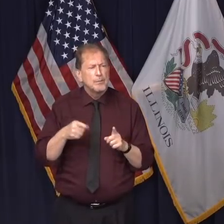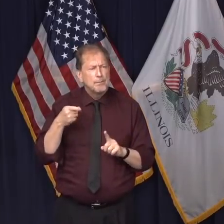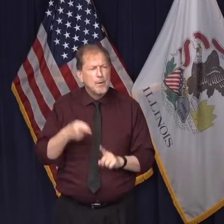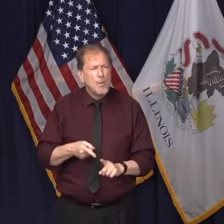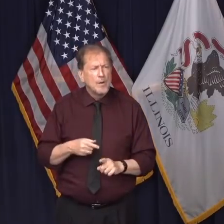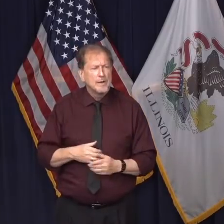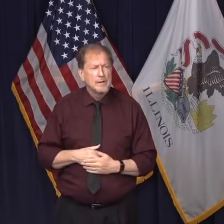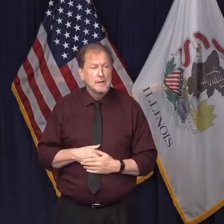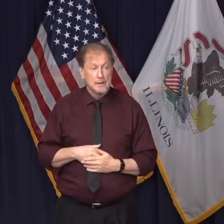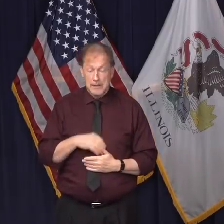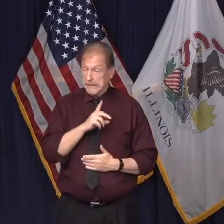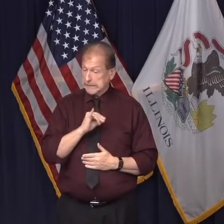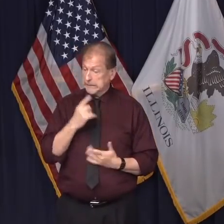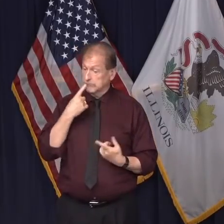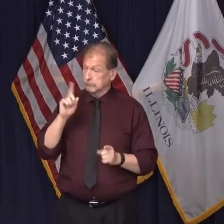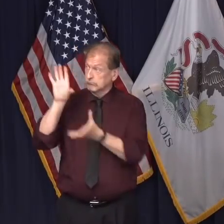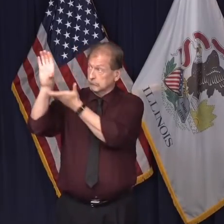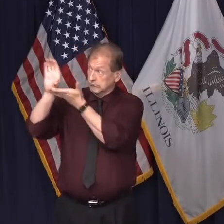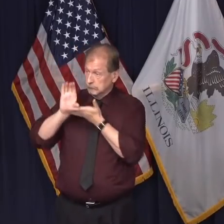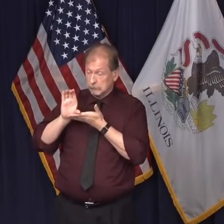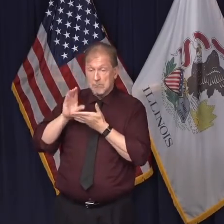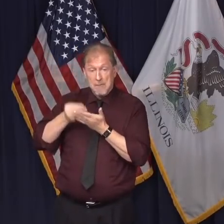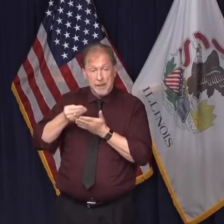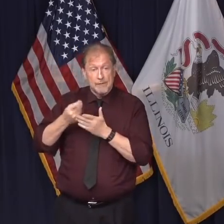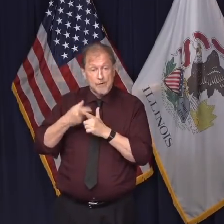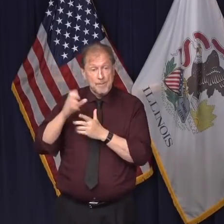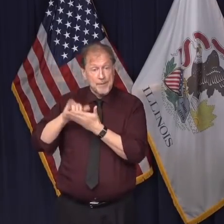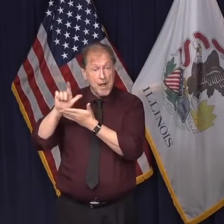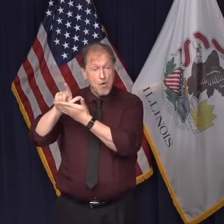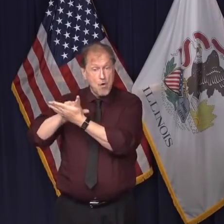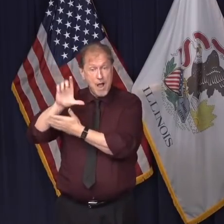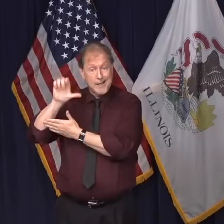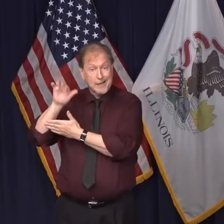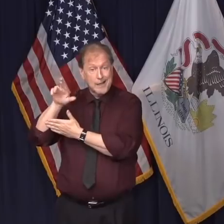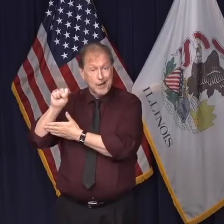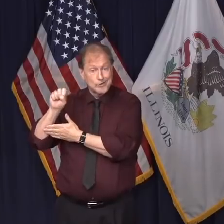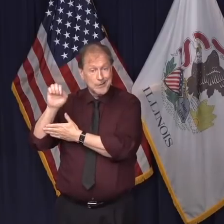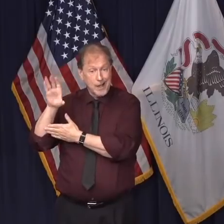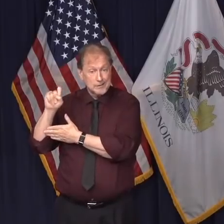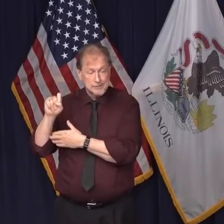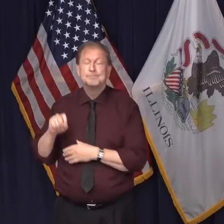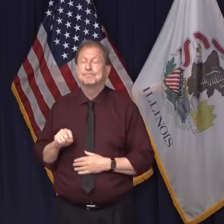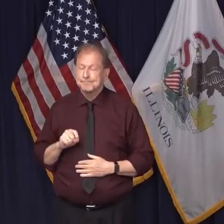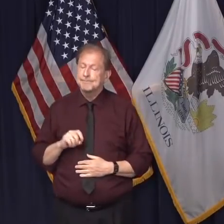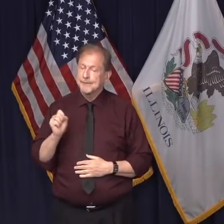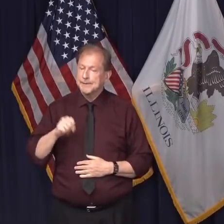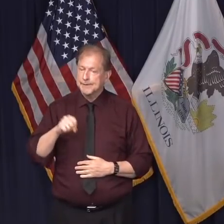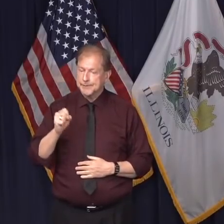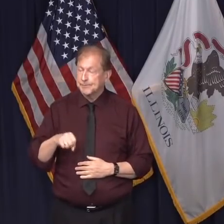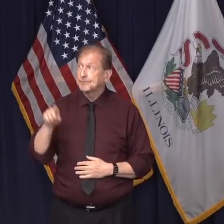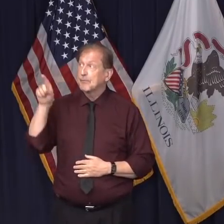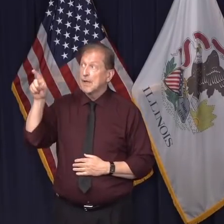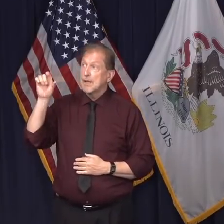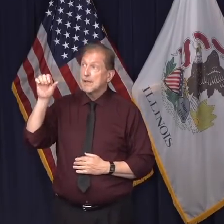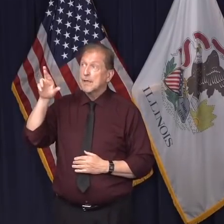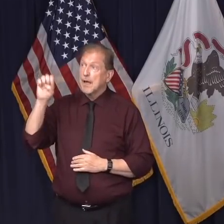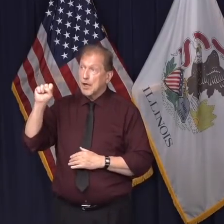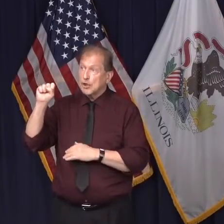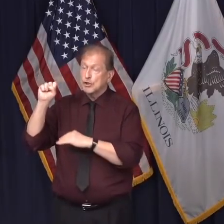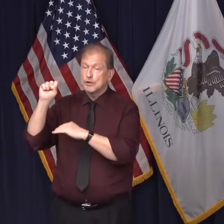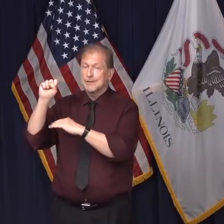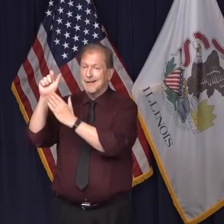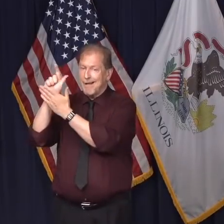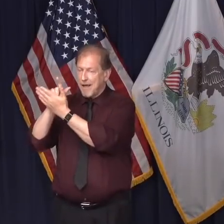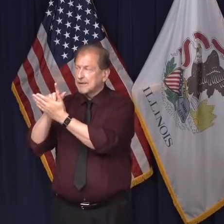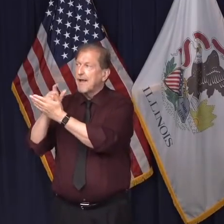Has there been any CARES money received? Yeah, so yes, as you know, in the prior CARES Act, there was COVID relief dollars. There